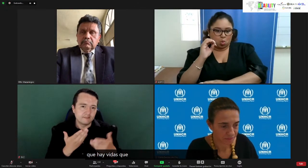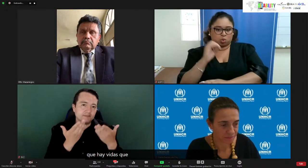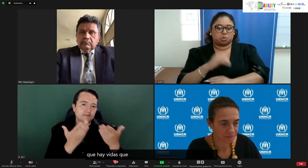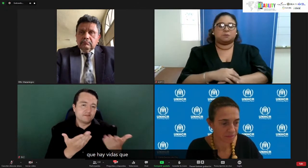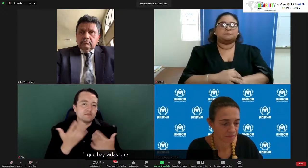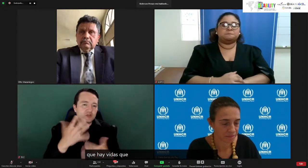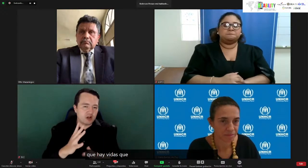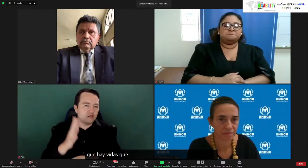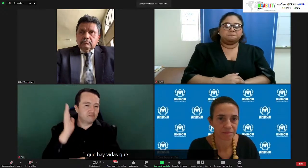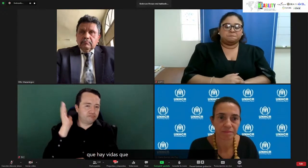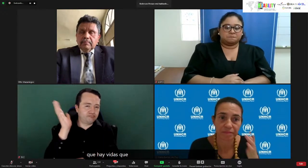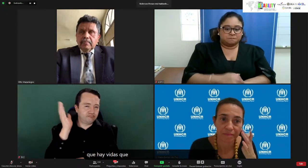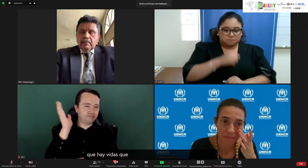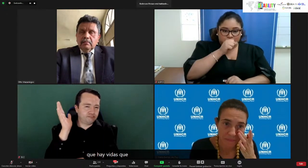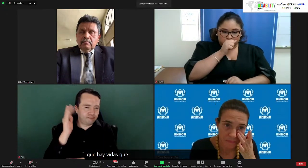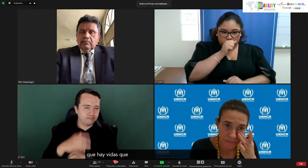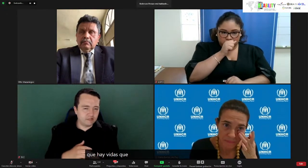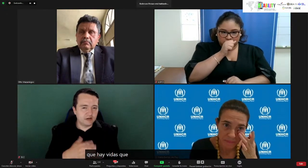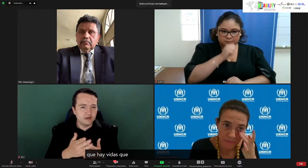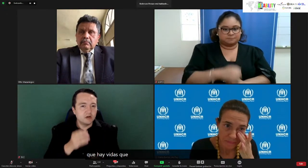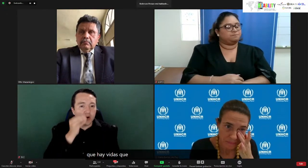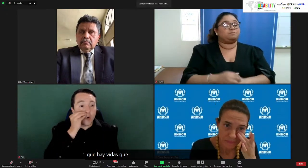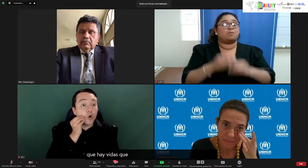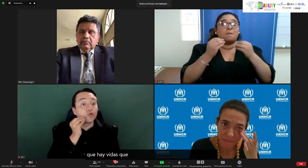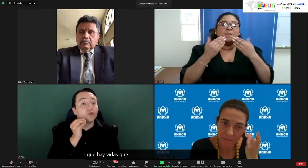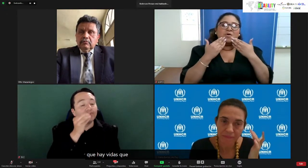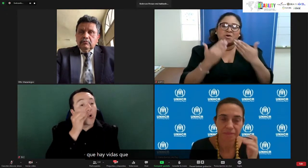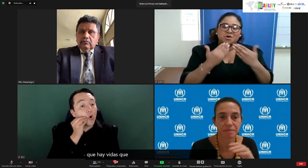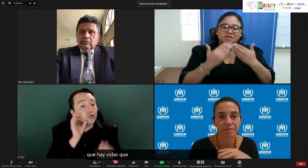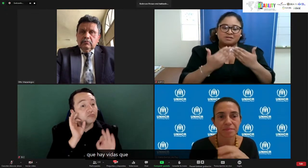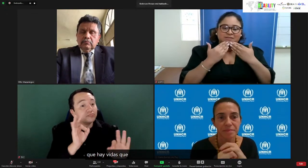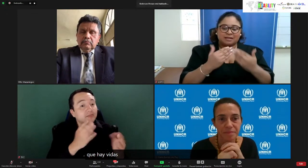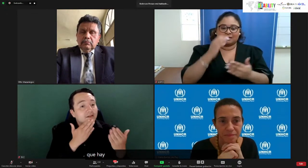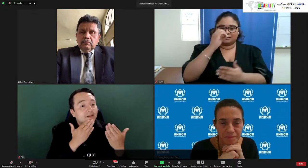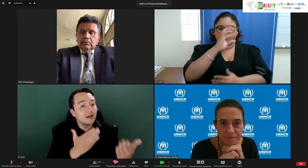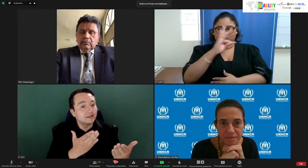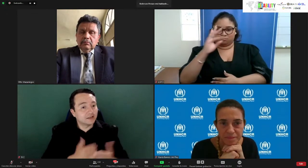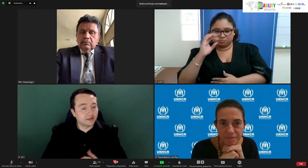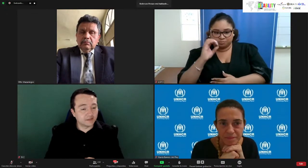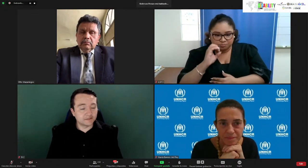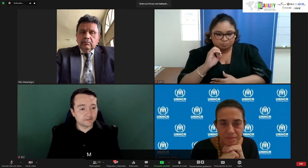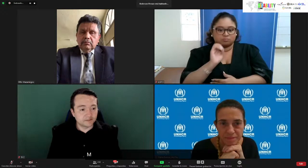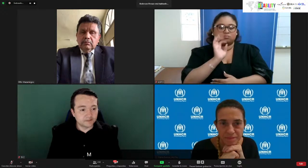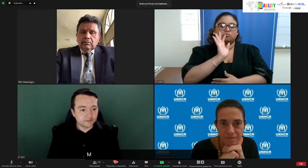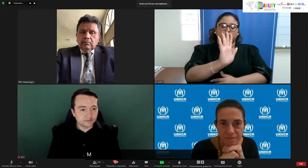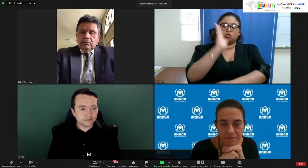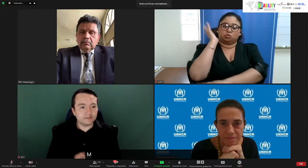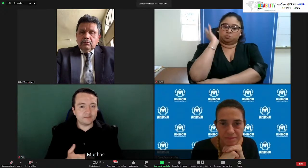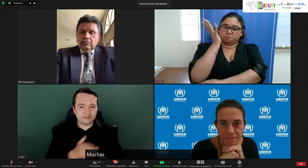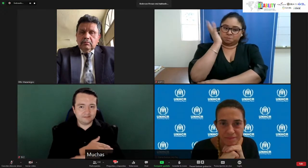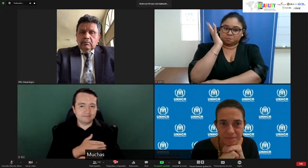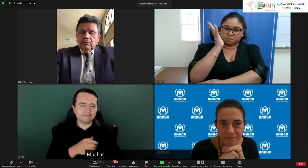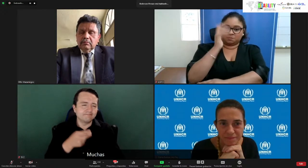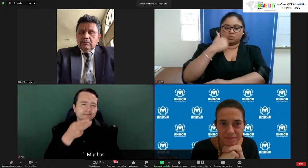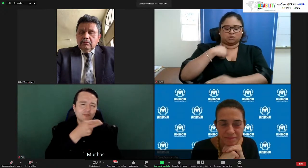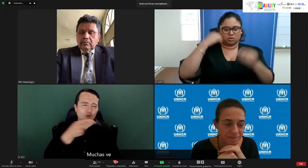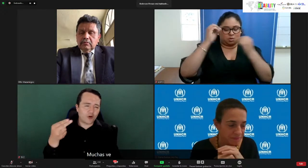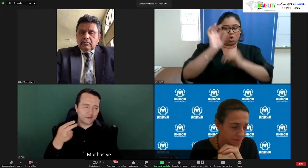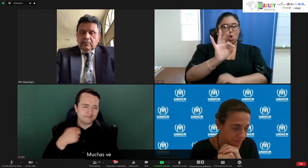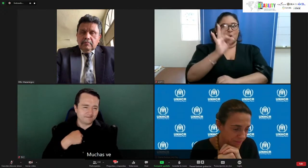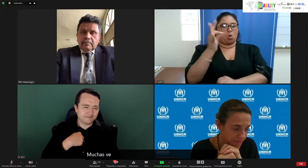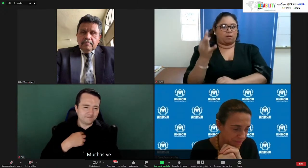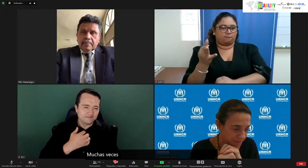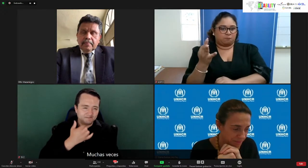that so kindly he odo is proposing so thank you i had